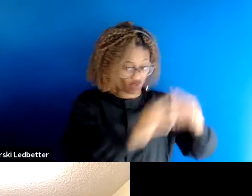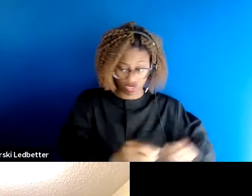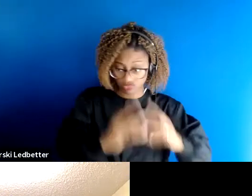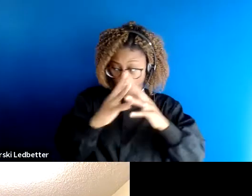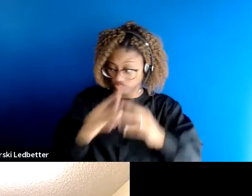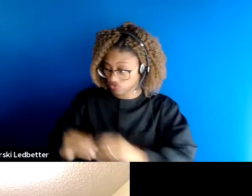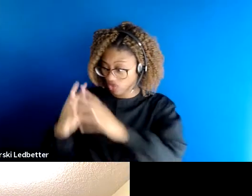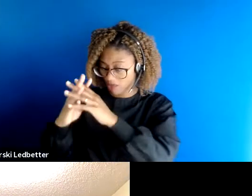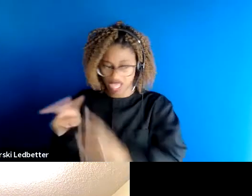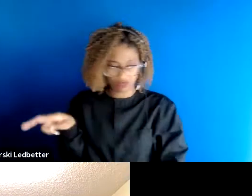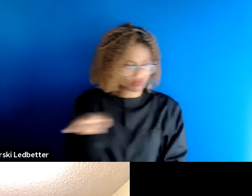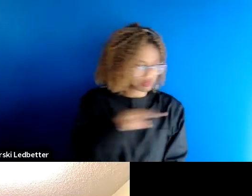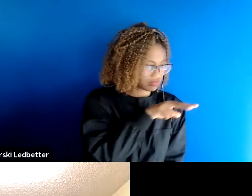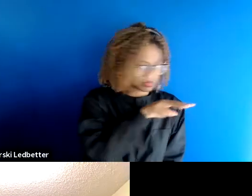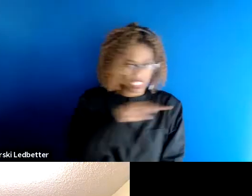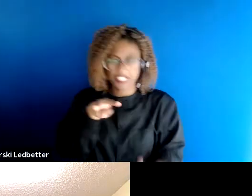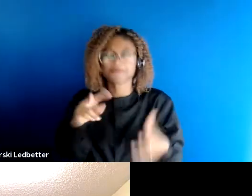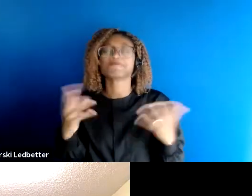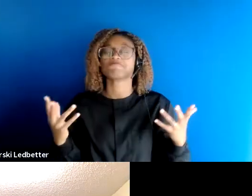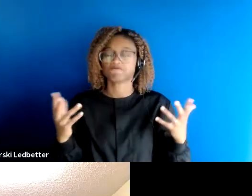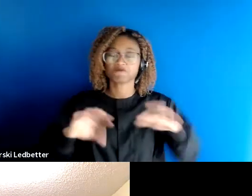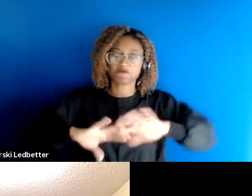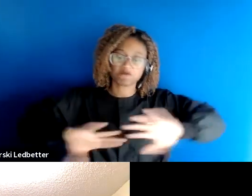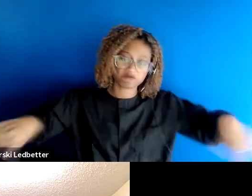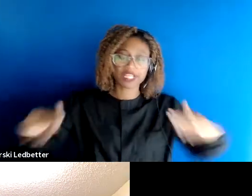come together and say, as humans, this is what this means.